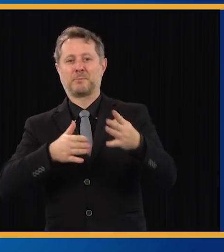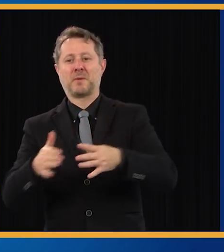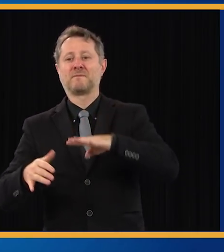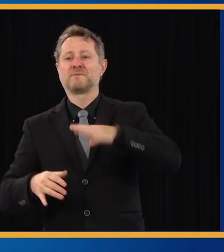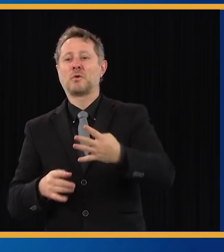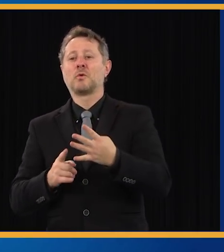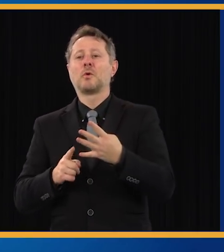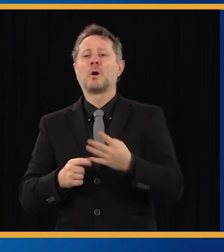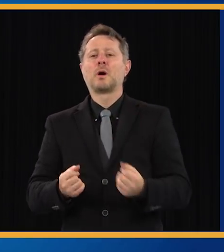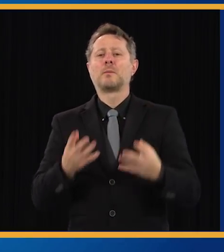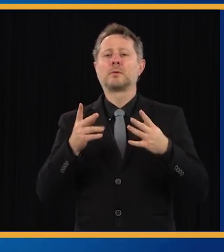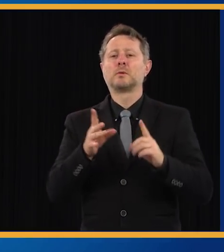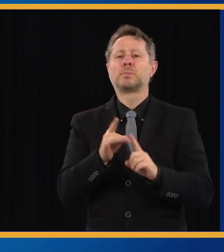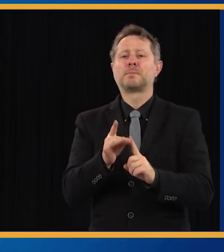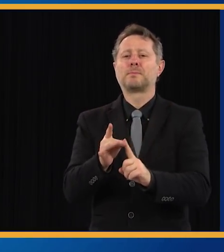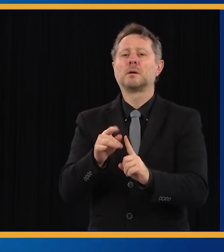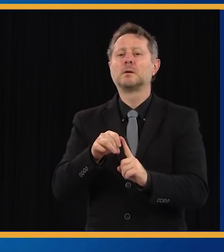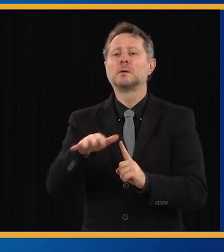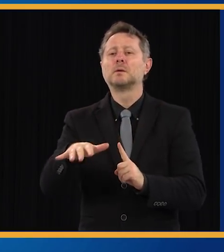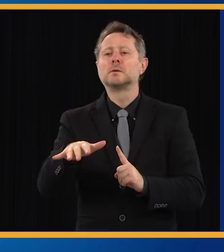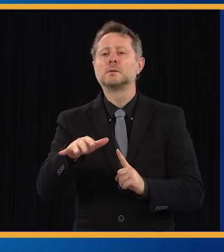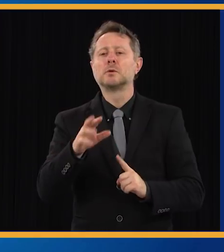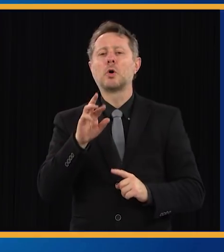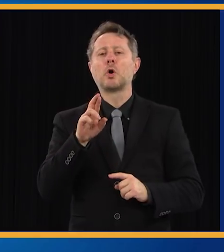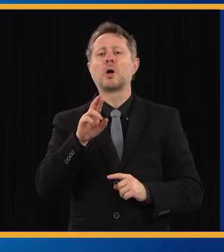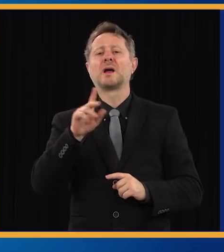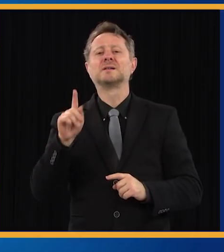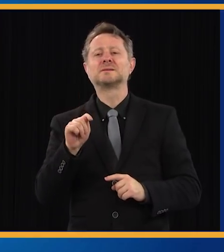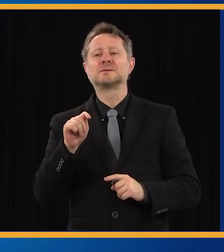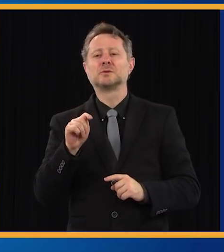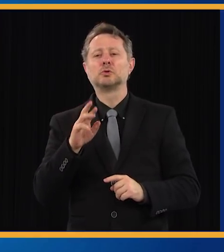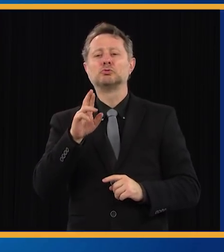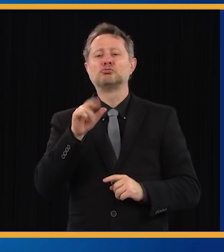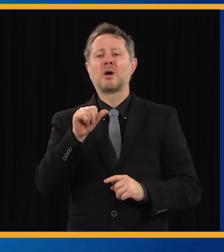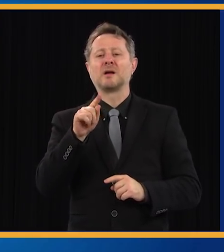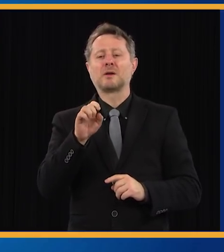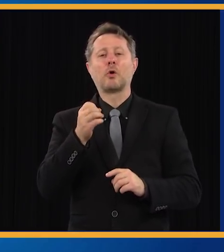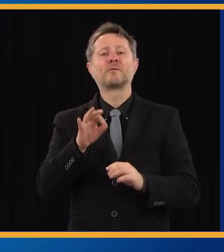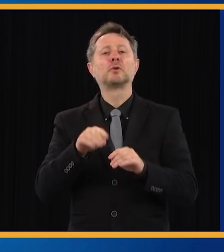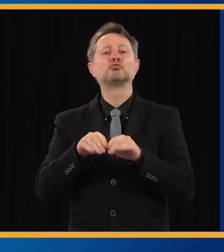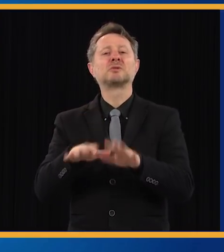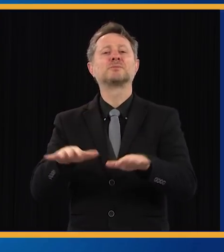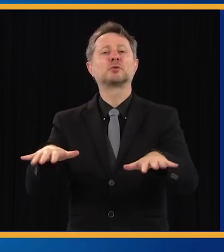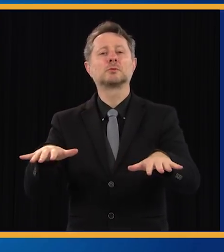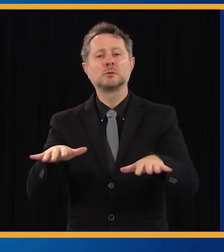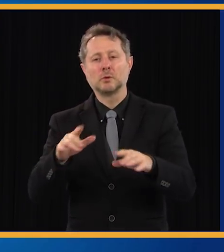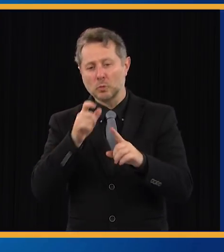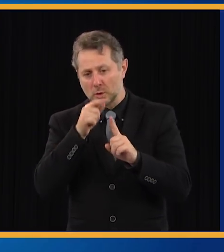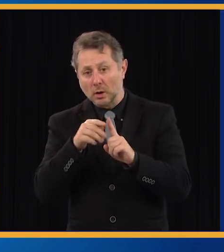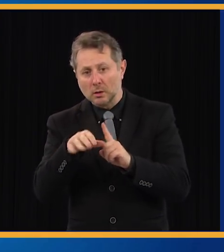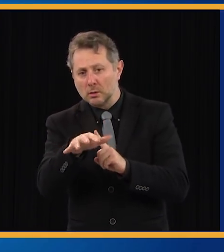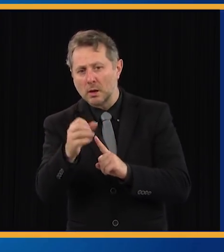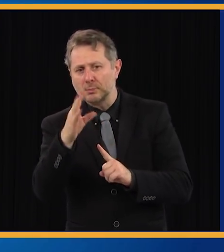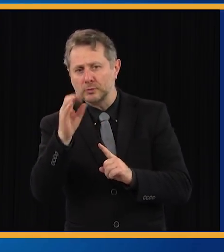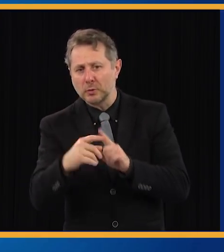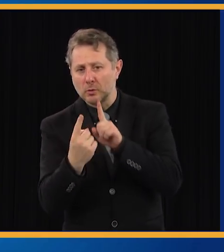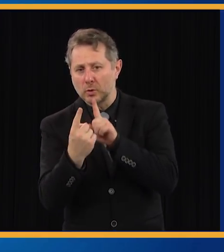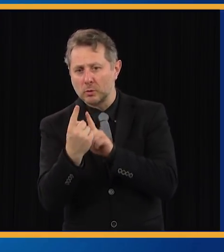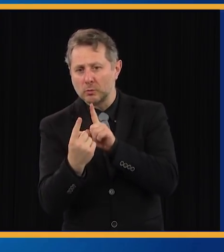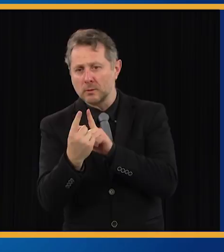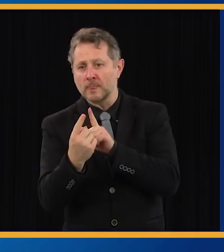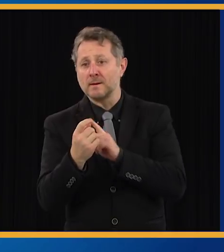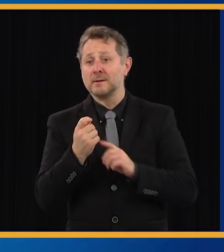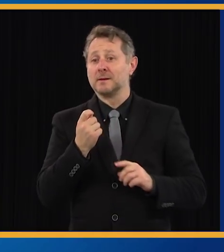rate, what's called the RT rate, the rate of transmission. So turn that valve a little bit. For